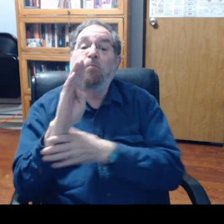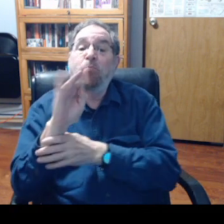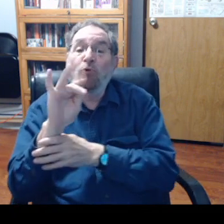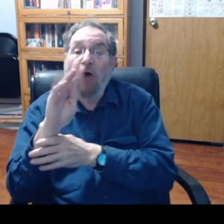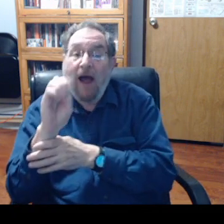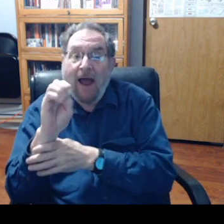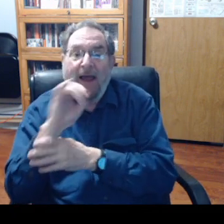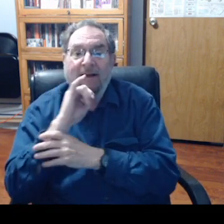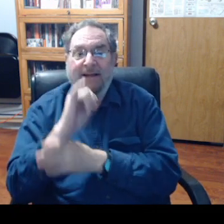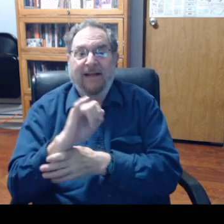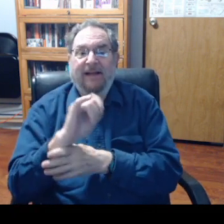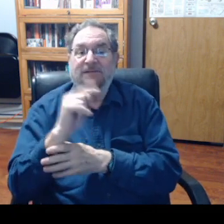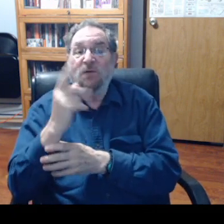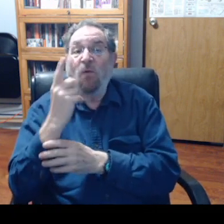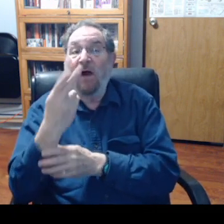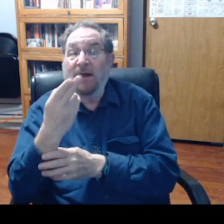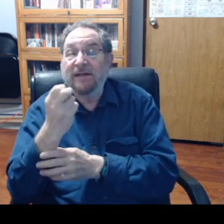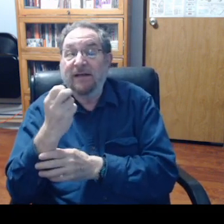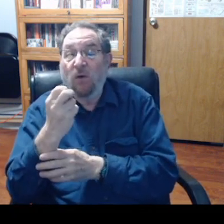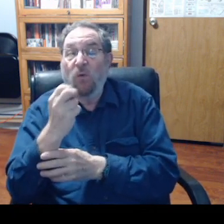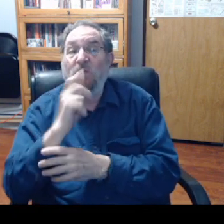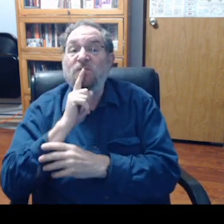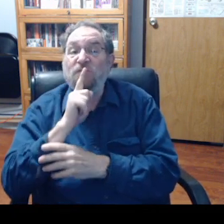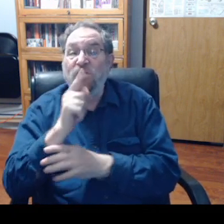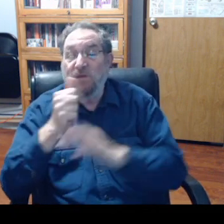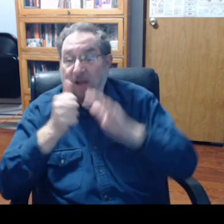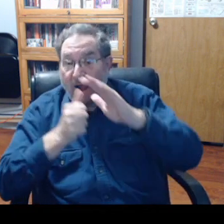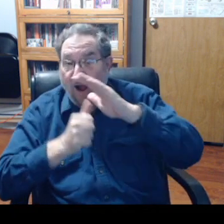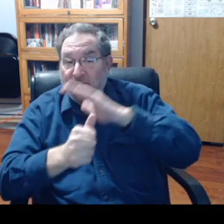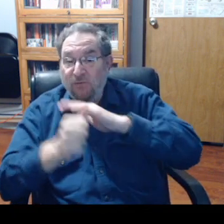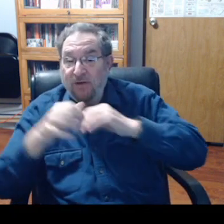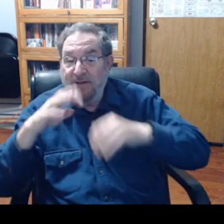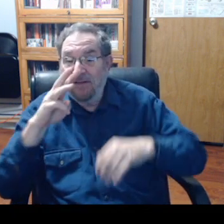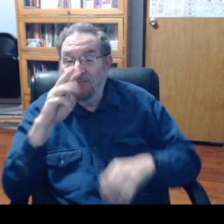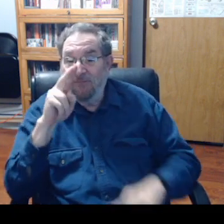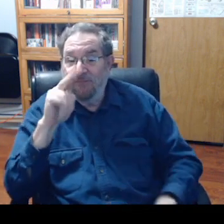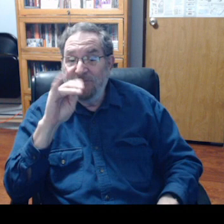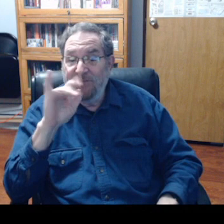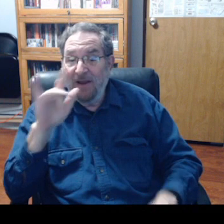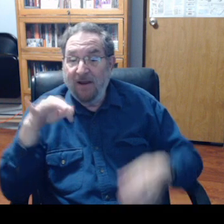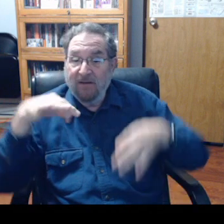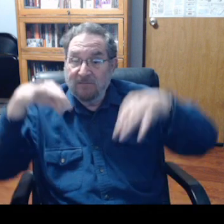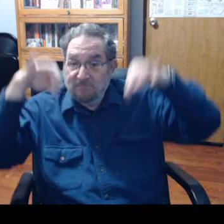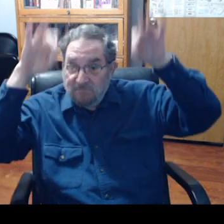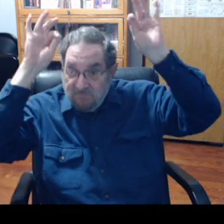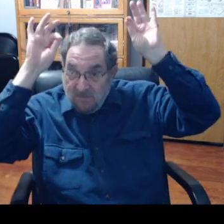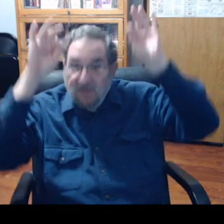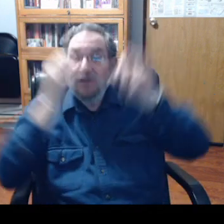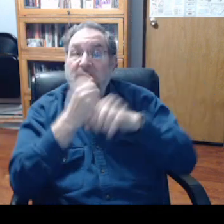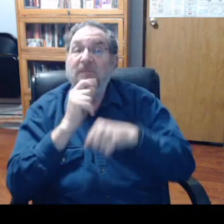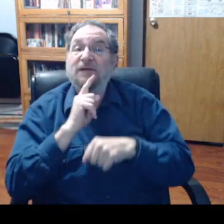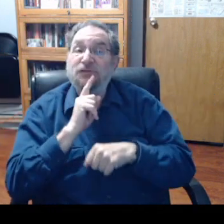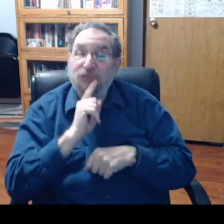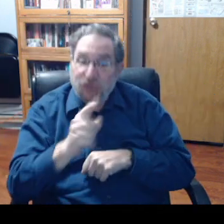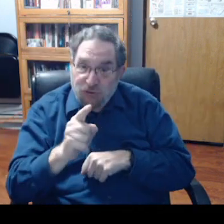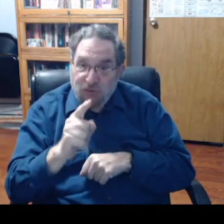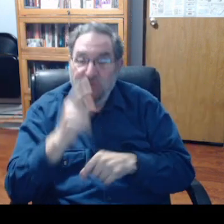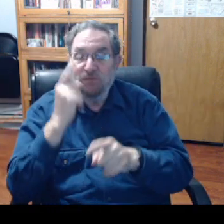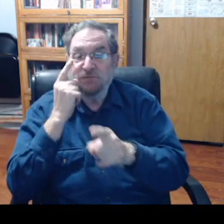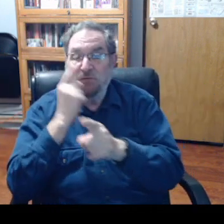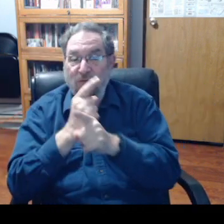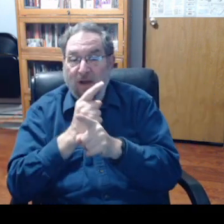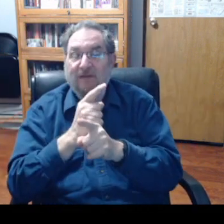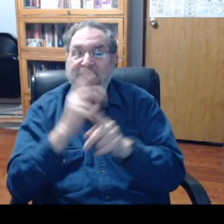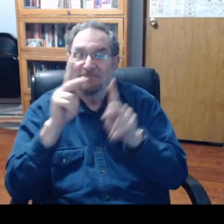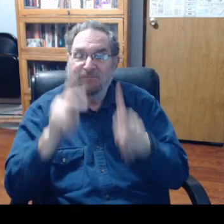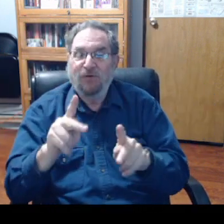the bride is the one who is really underneath the veil, to make sure